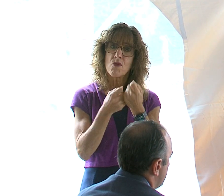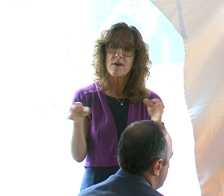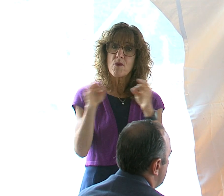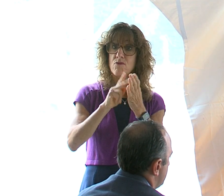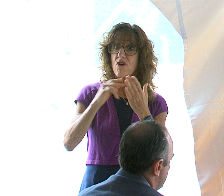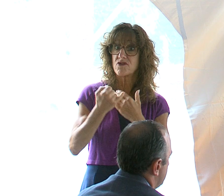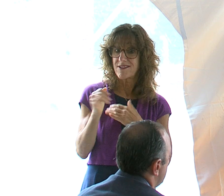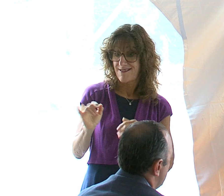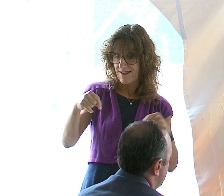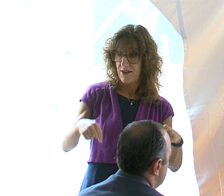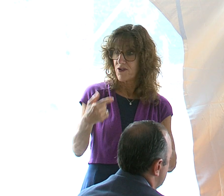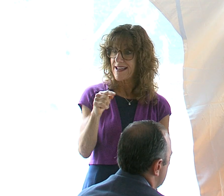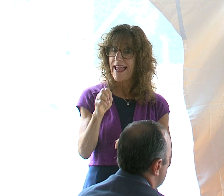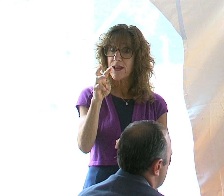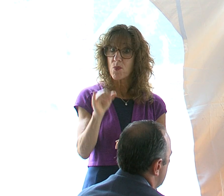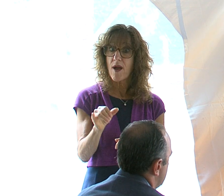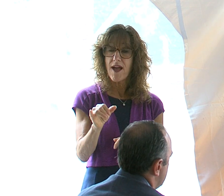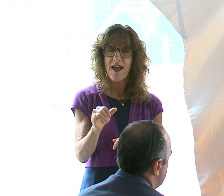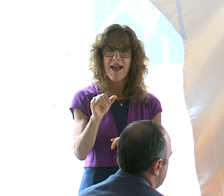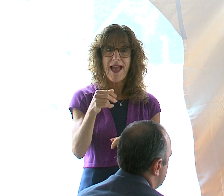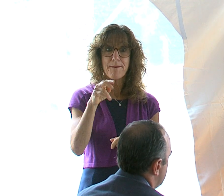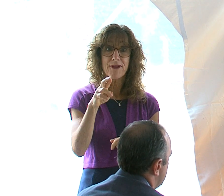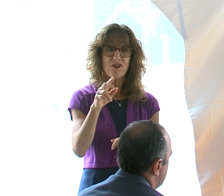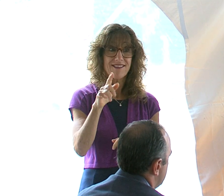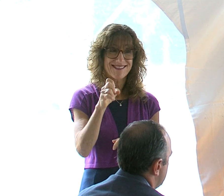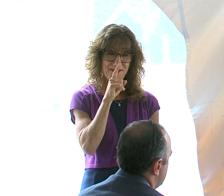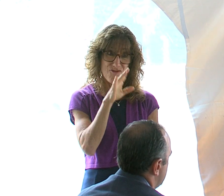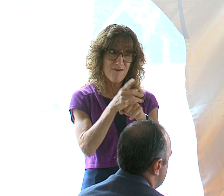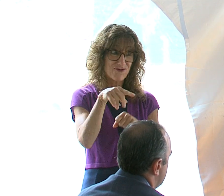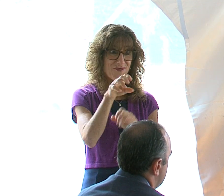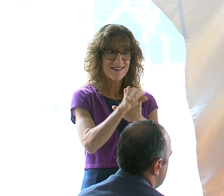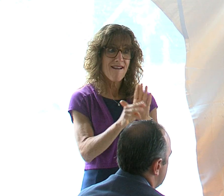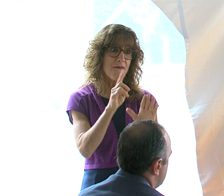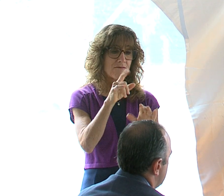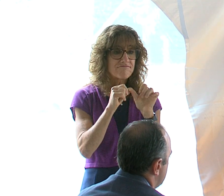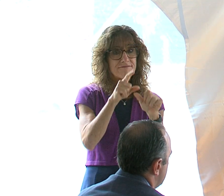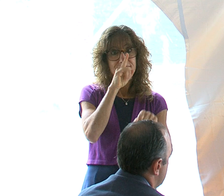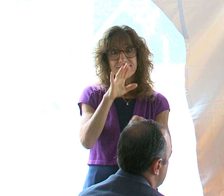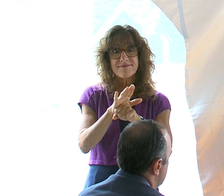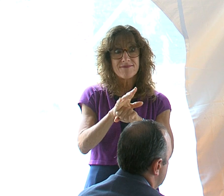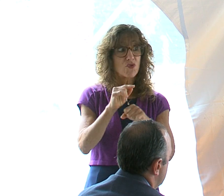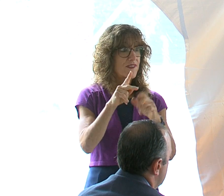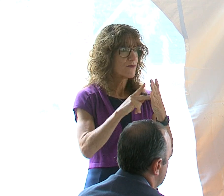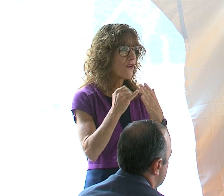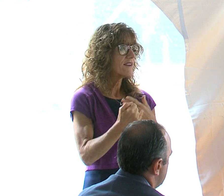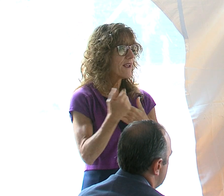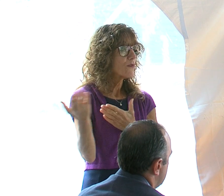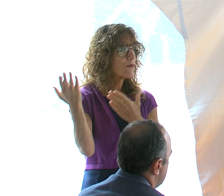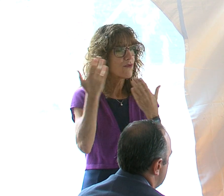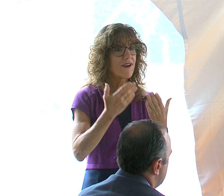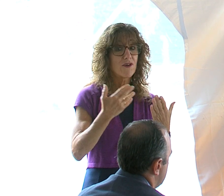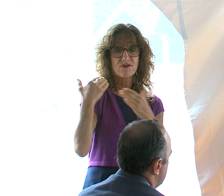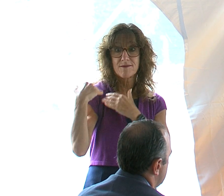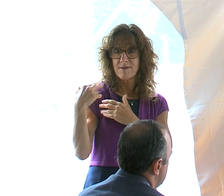like Gateway and Peerless. I can assure you all that the state of Maryland will continue to be dedicated to these projects and will bring responsible